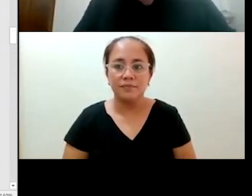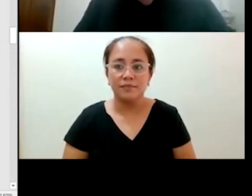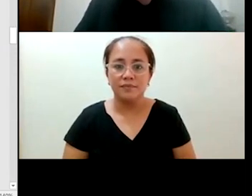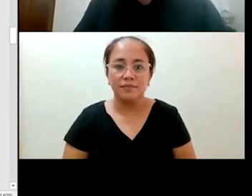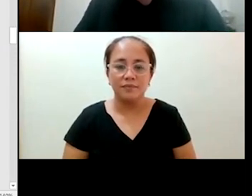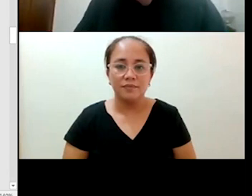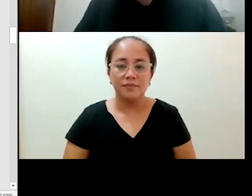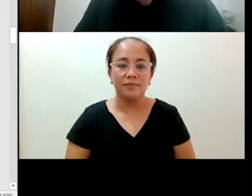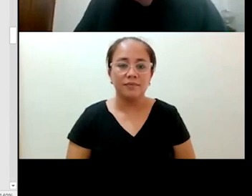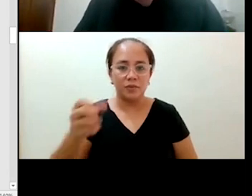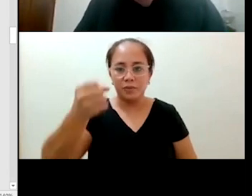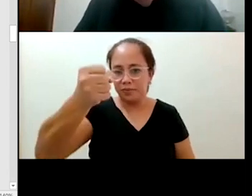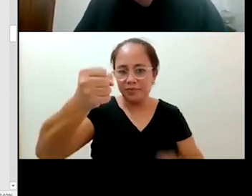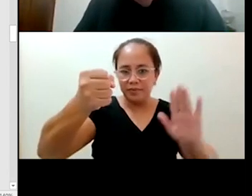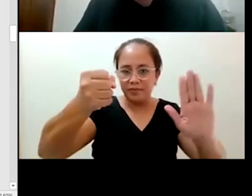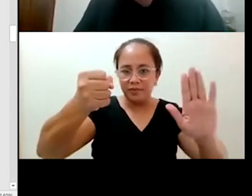Okay, hold on there.